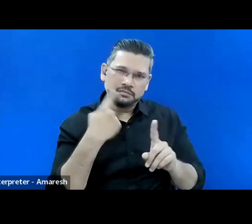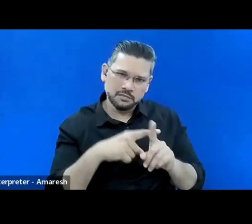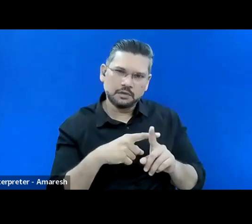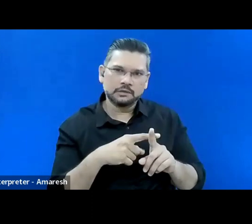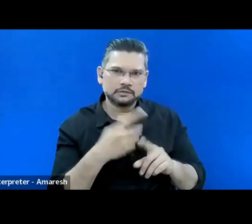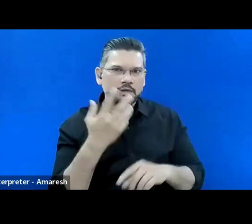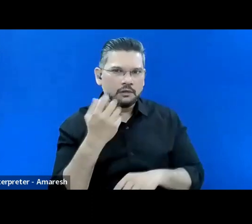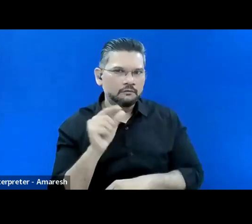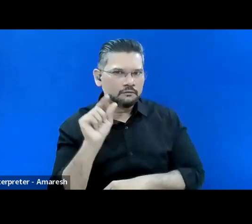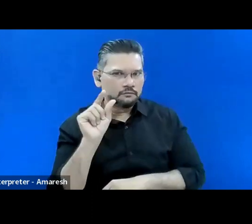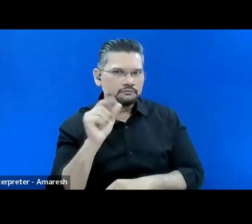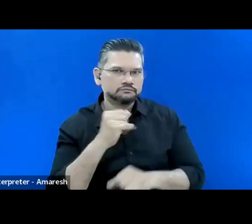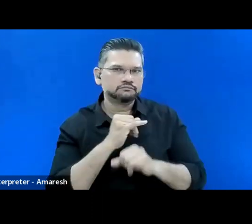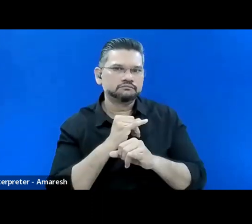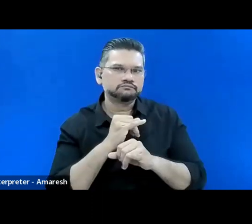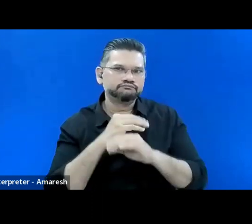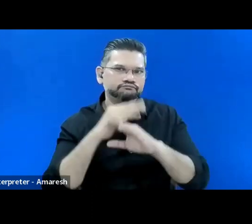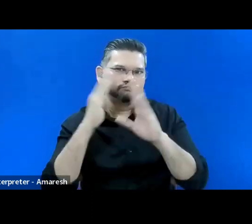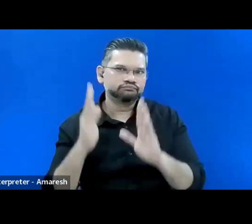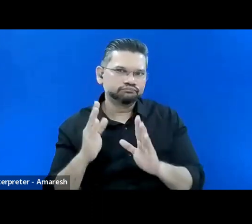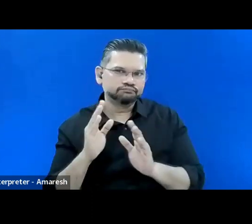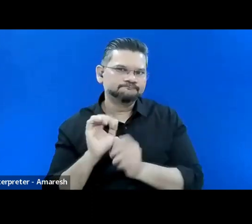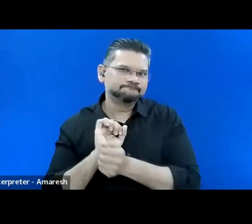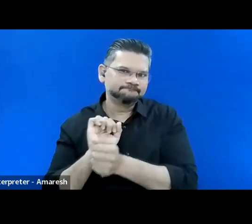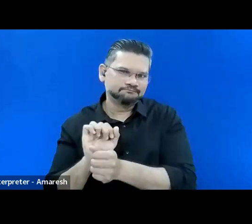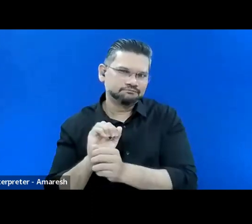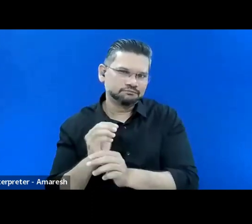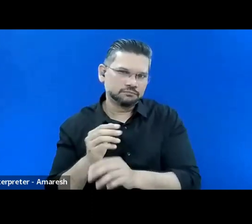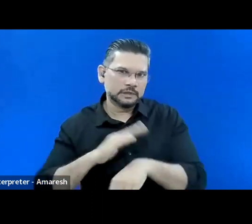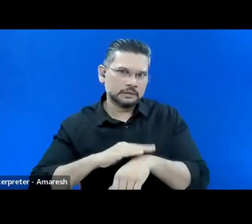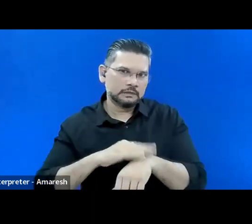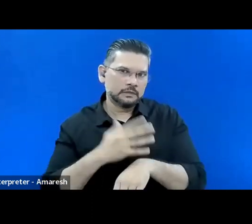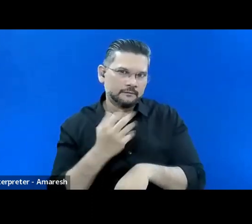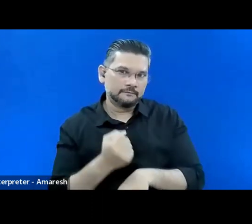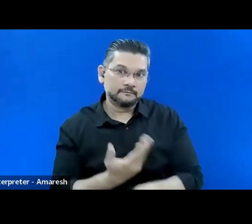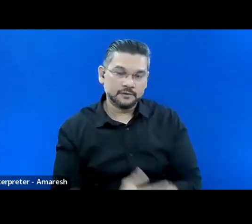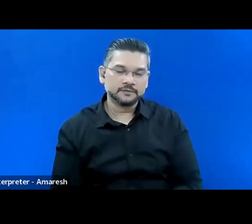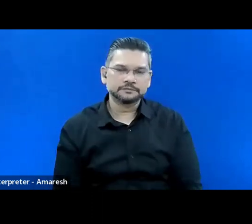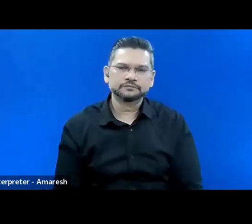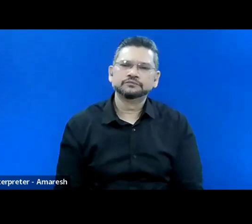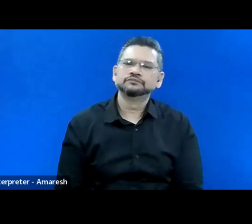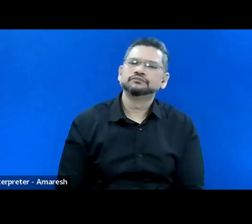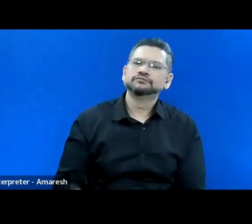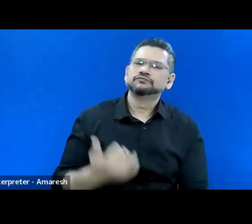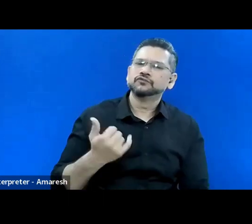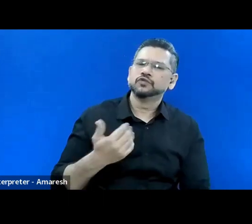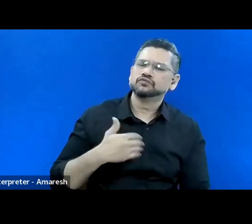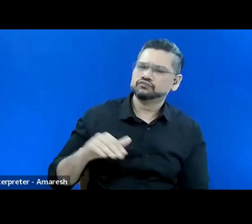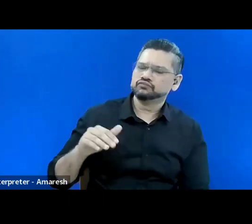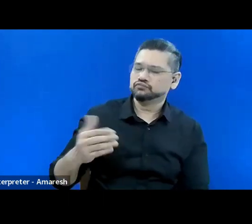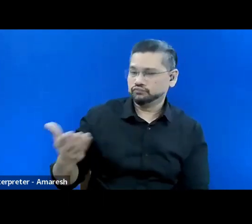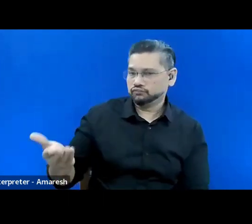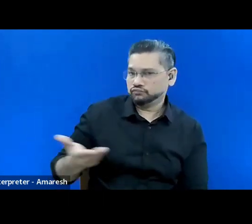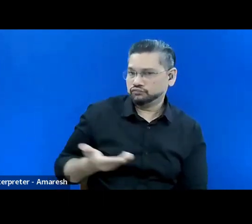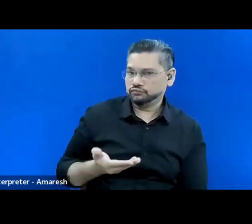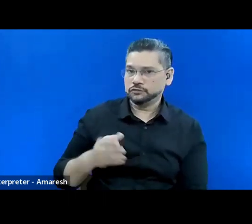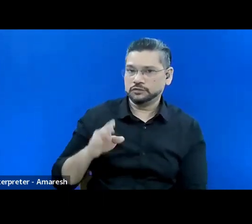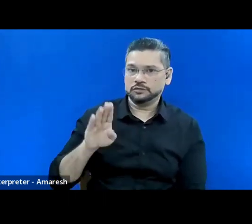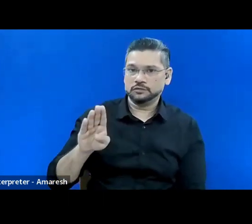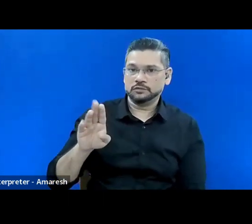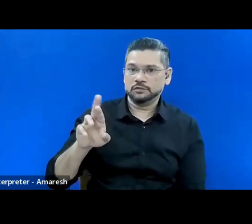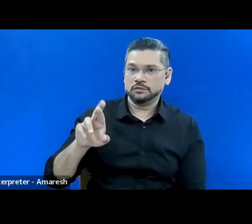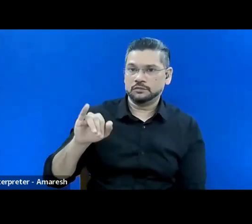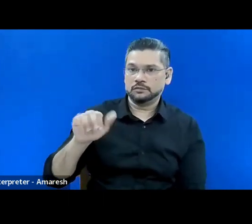of, some time back. And I would now request Brian, Brian Emmanuel from the Stronger Project Kenya,